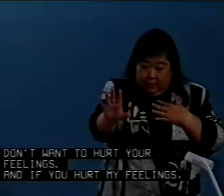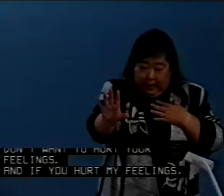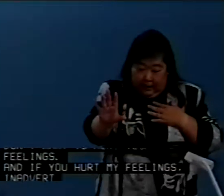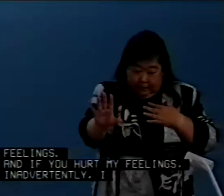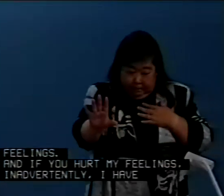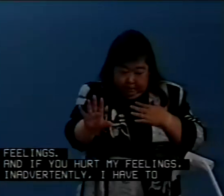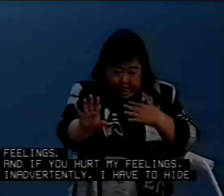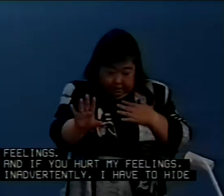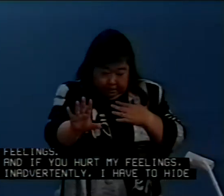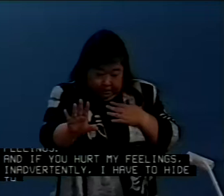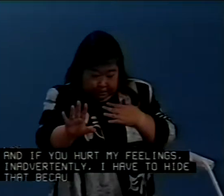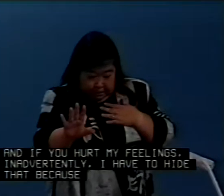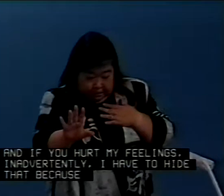bad.